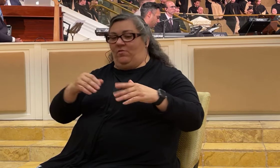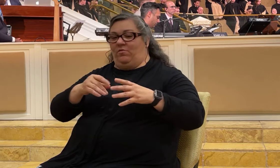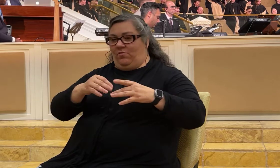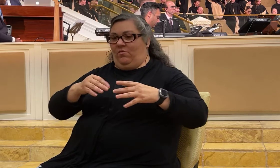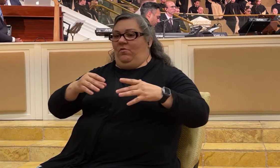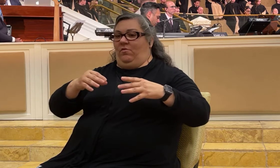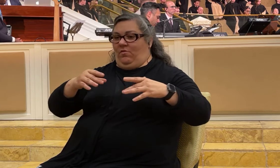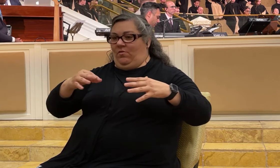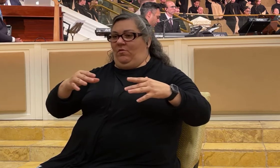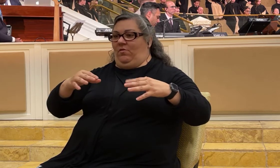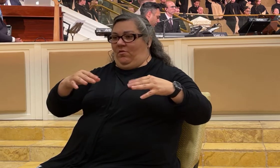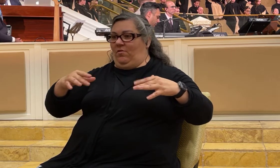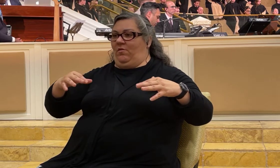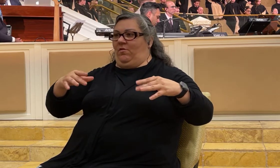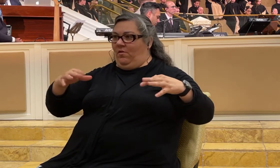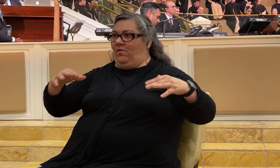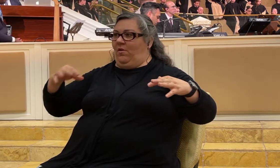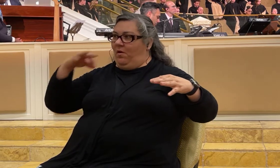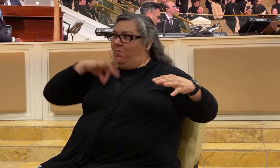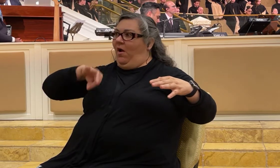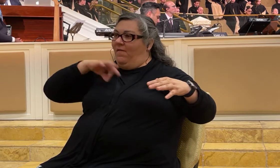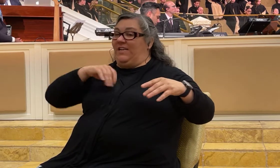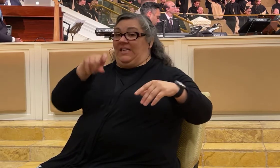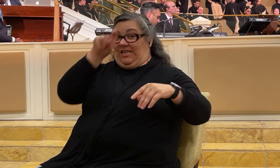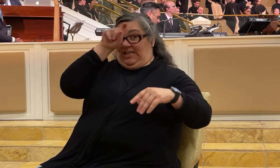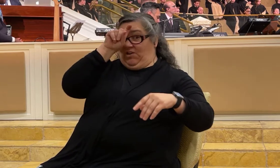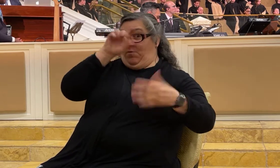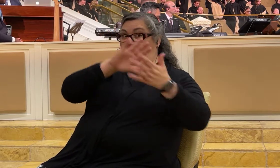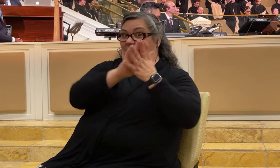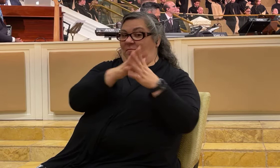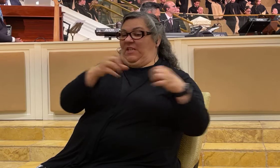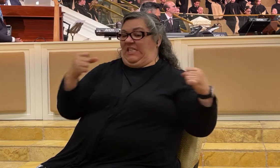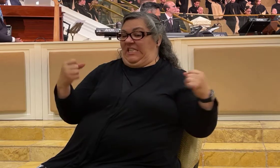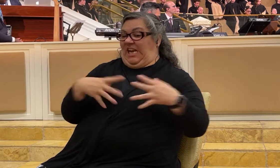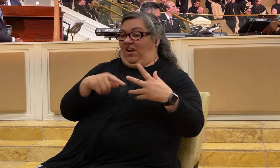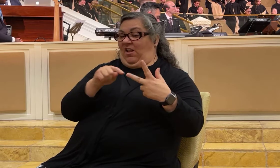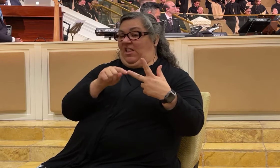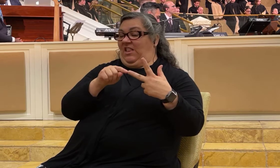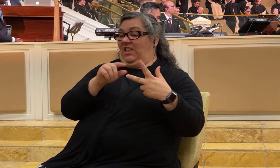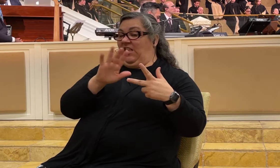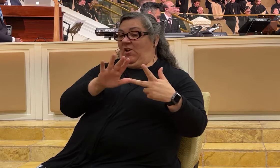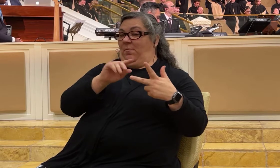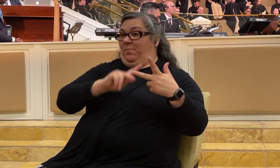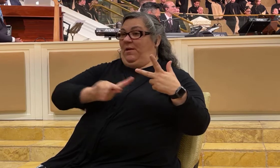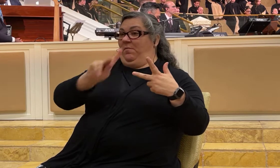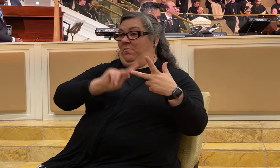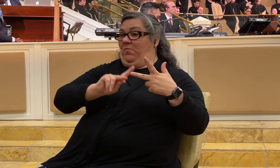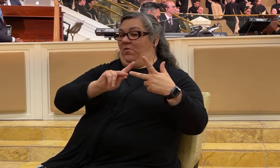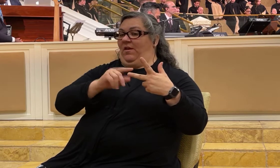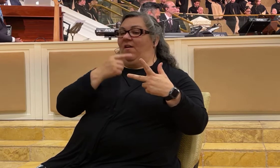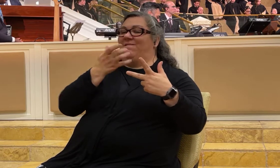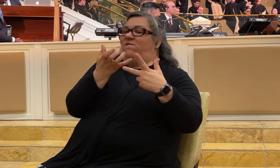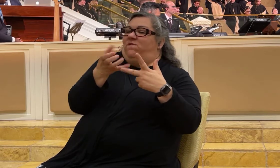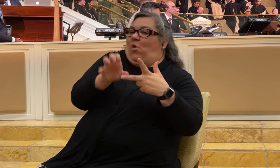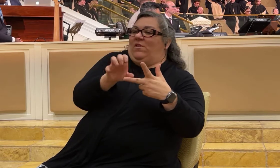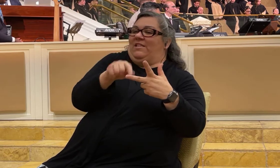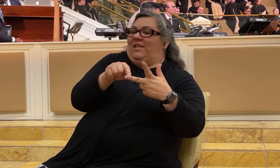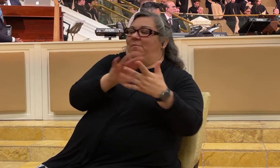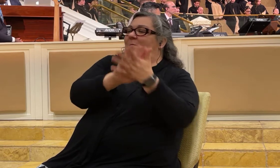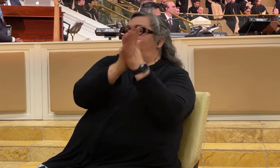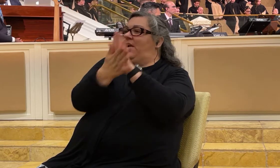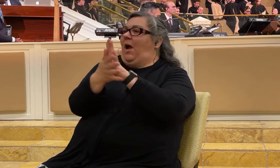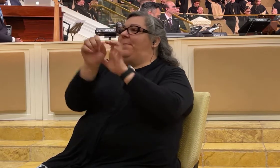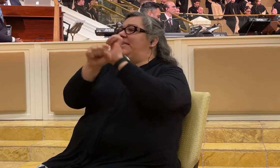bigger, and Egypt gets afraid of them, and so makes them subservient, makes slaves out of